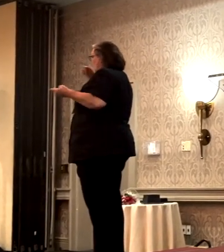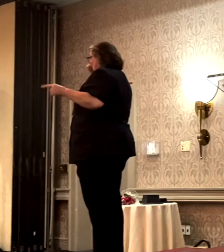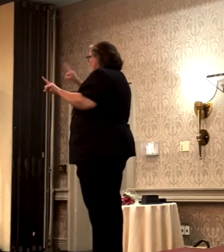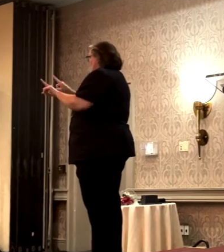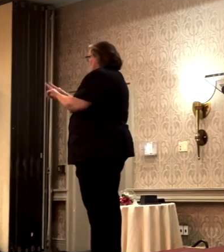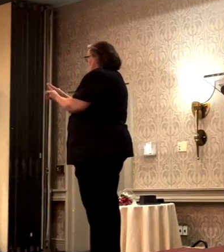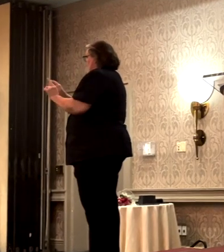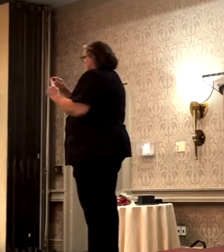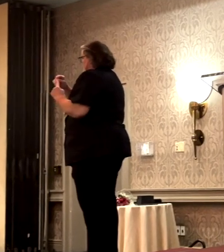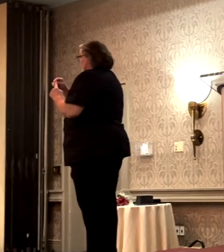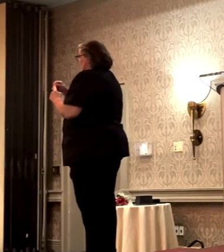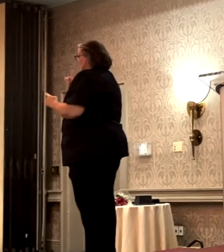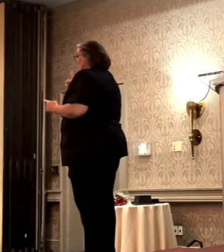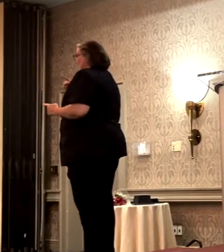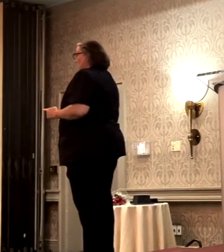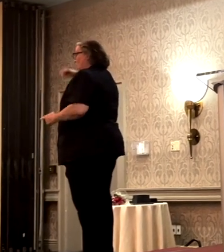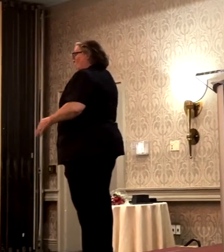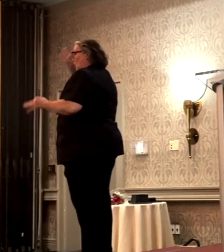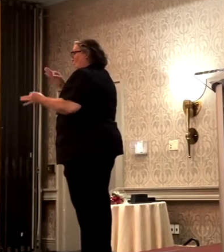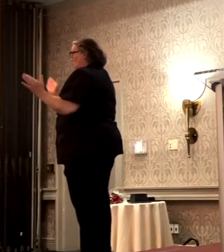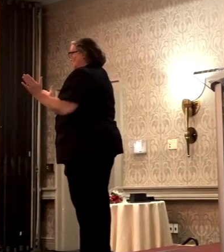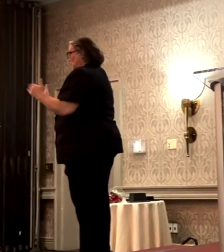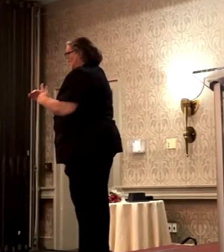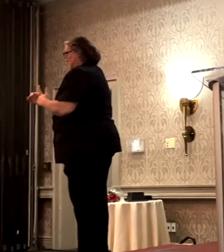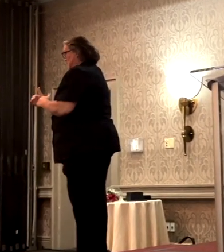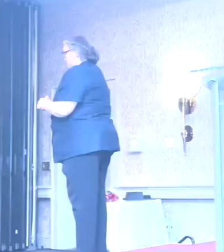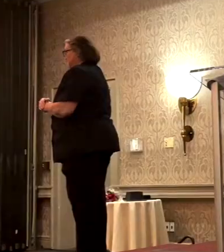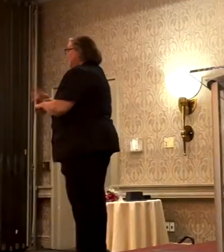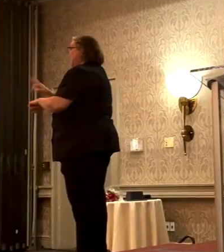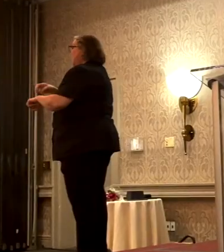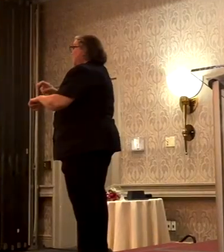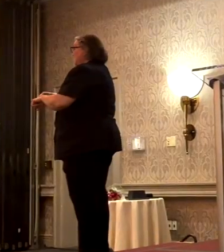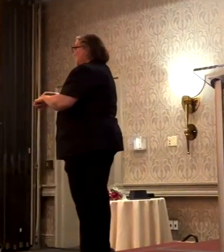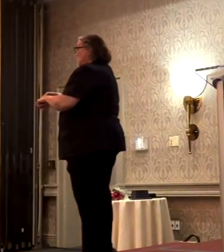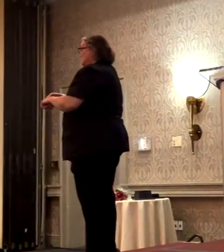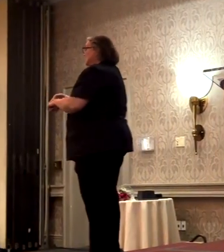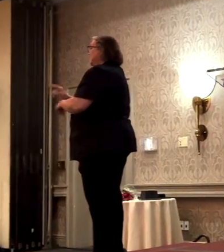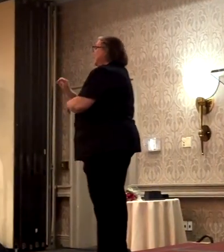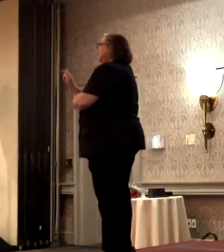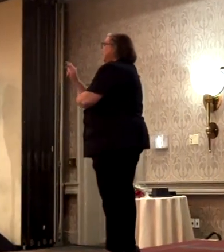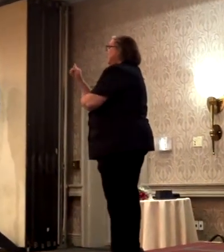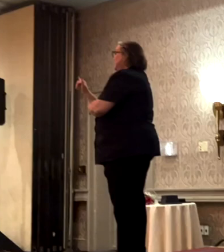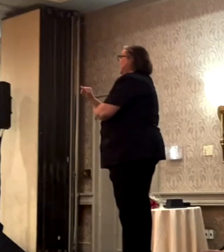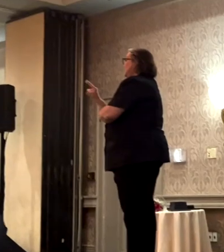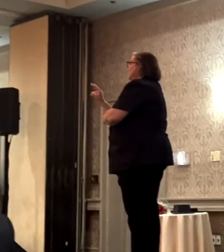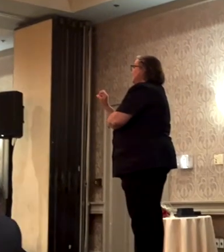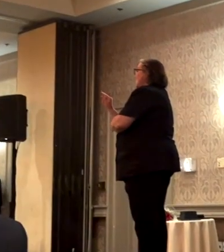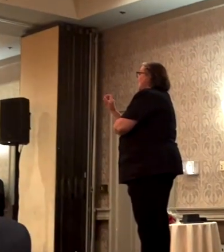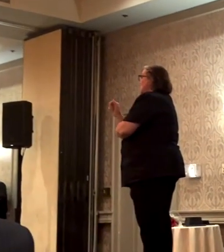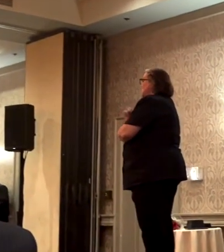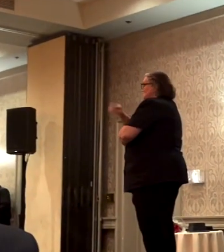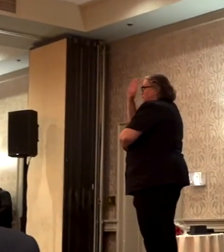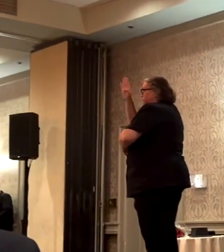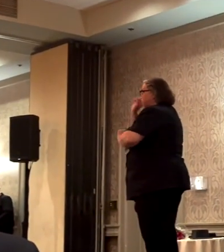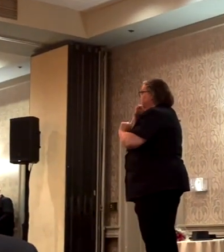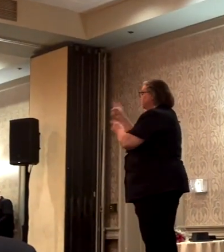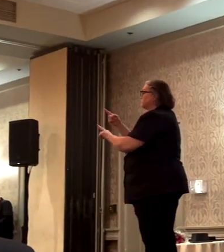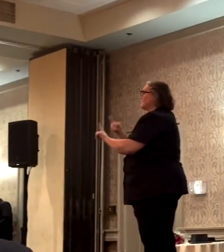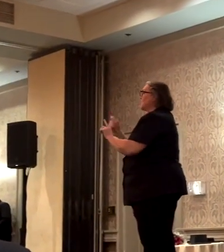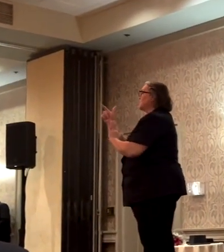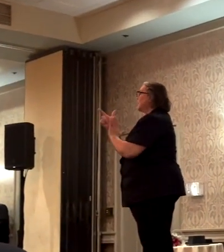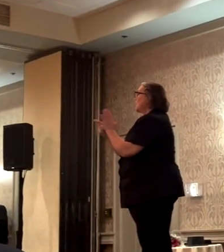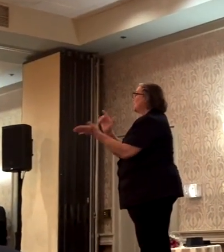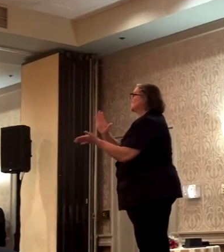particularly in the courtroom, which of course is where Nettie Vogel headed straight away from law